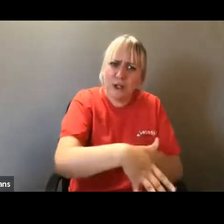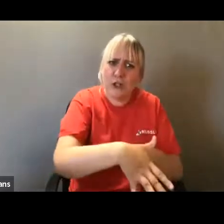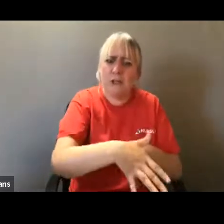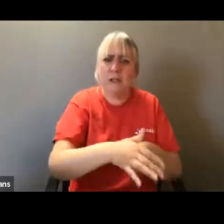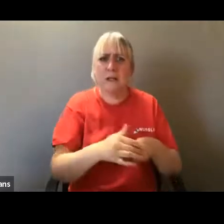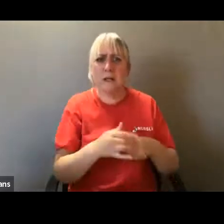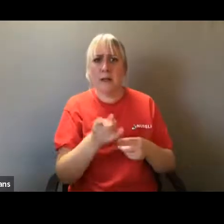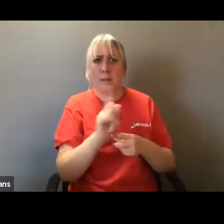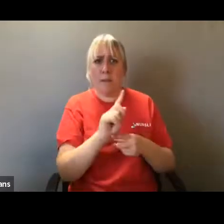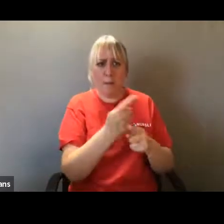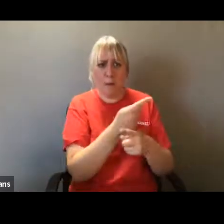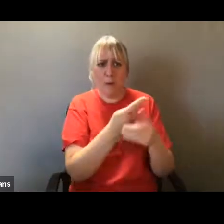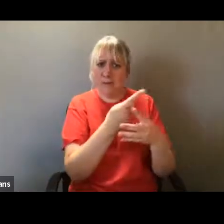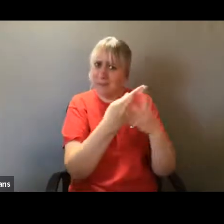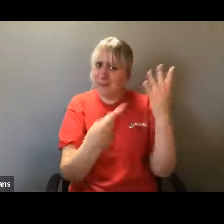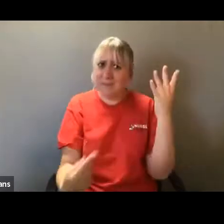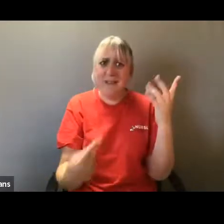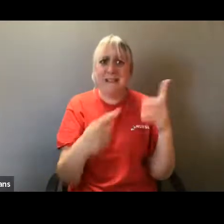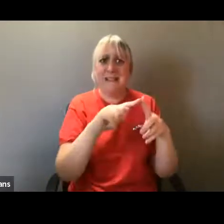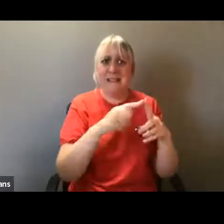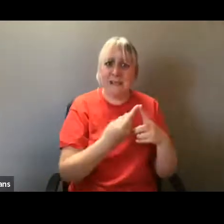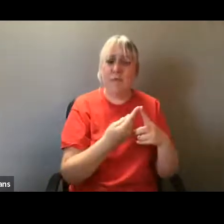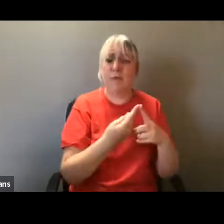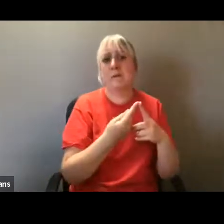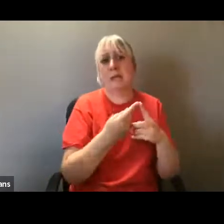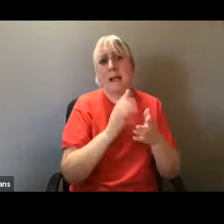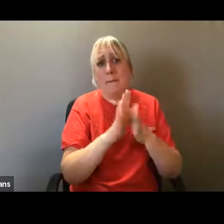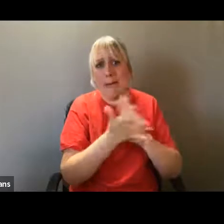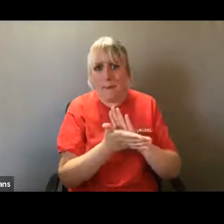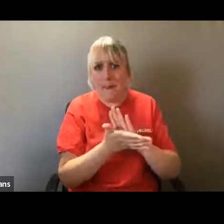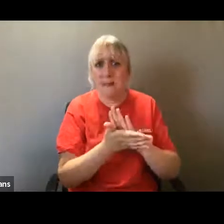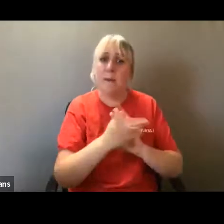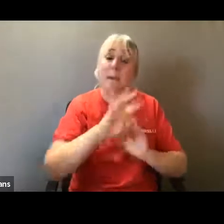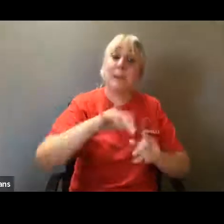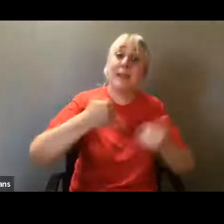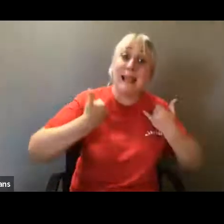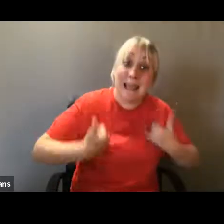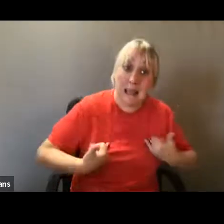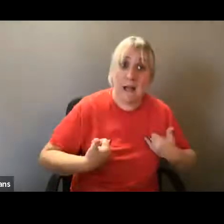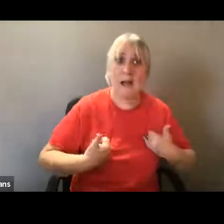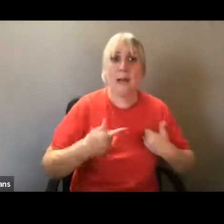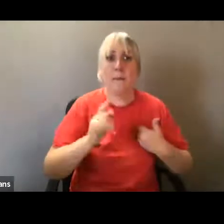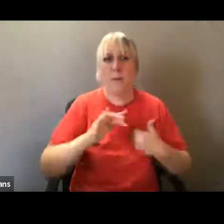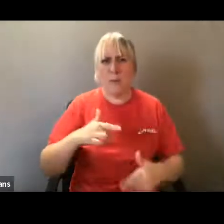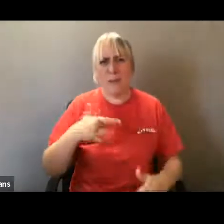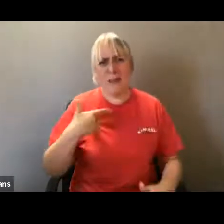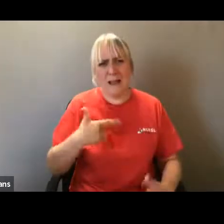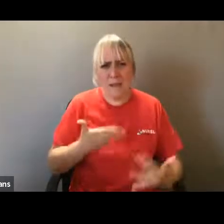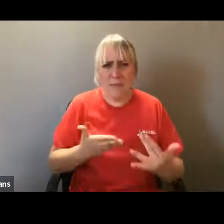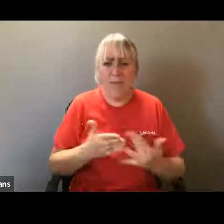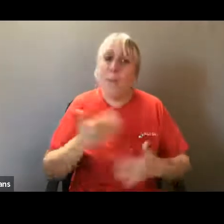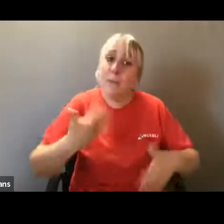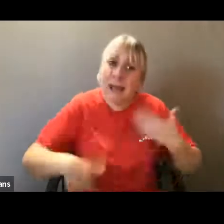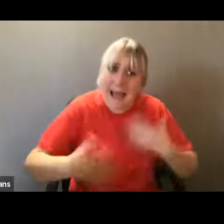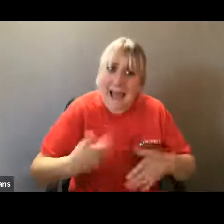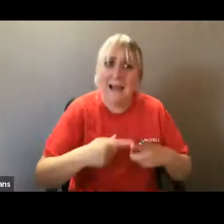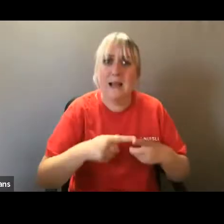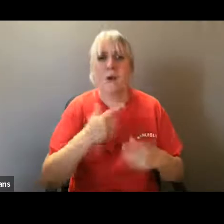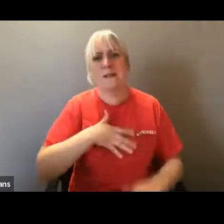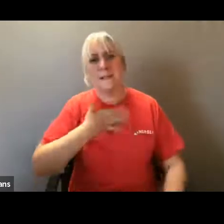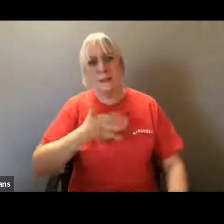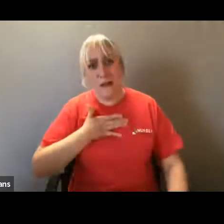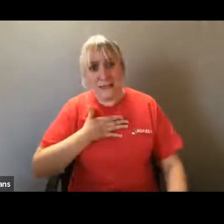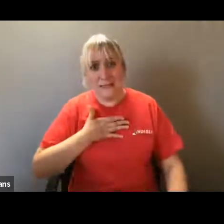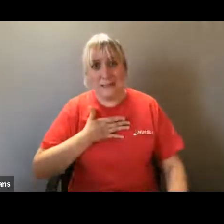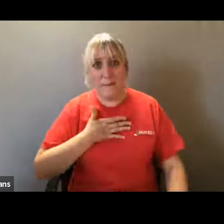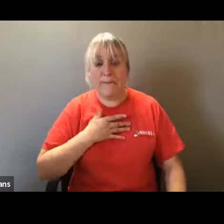people with impairments, we include those who are ill, those who live with pain, those who live with distress. The problem is that not everyone in those